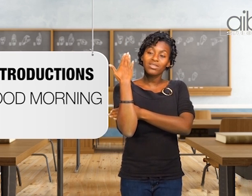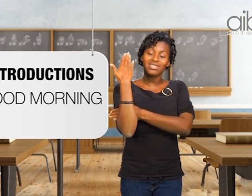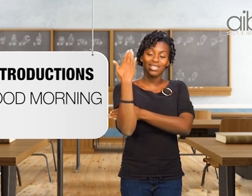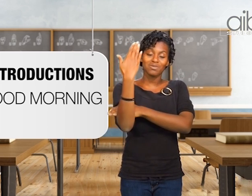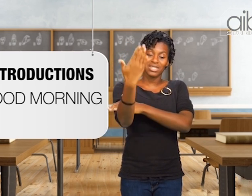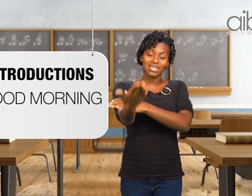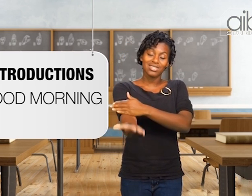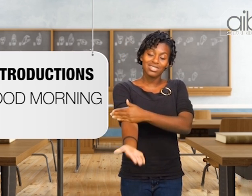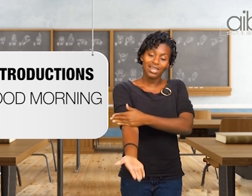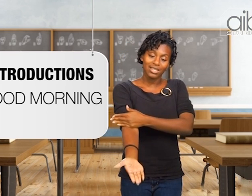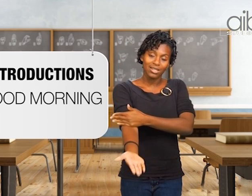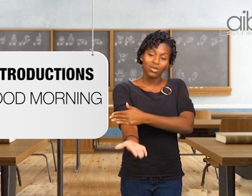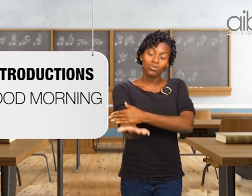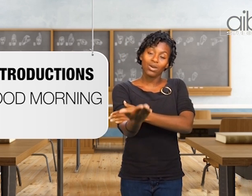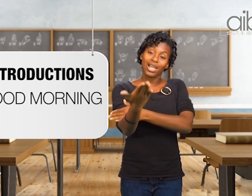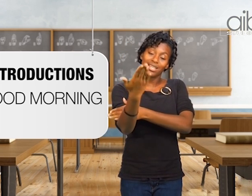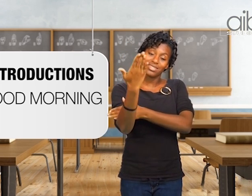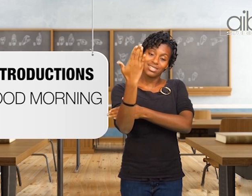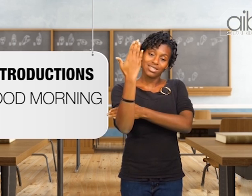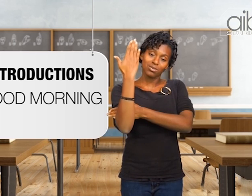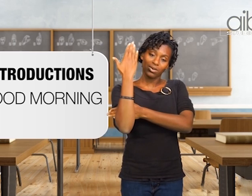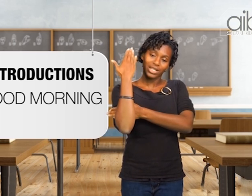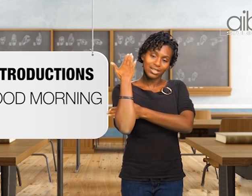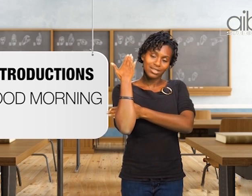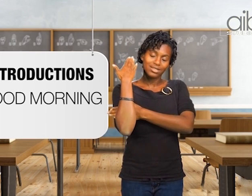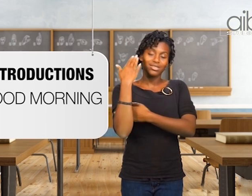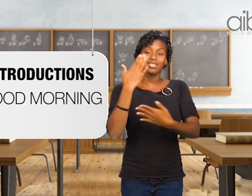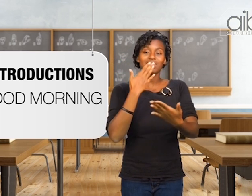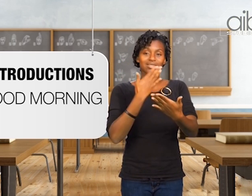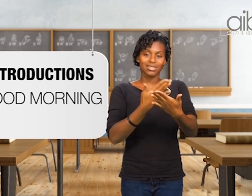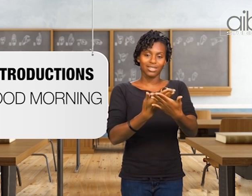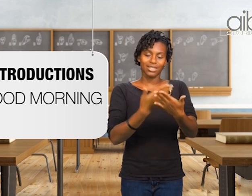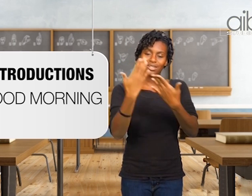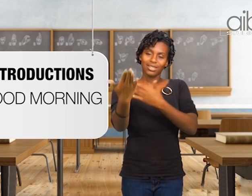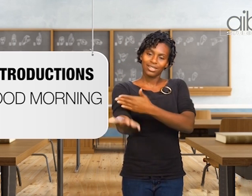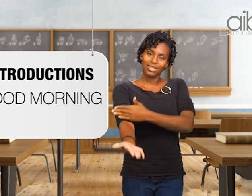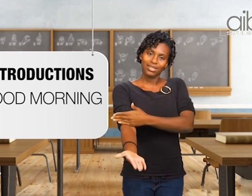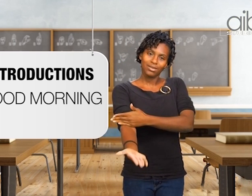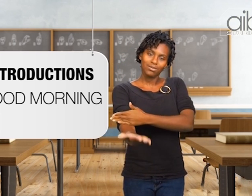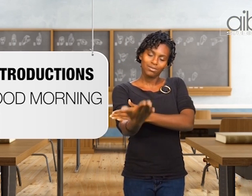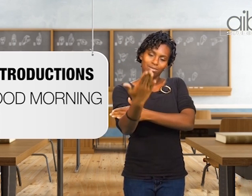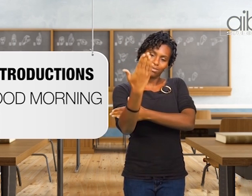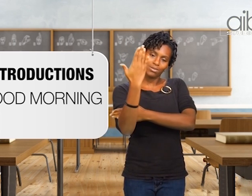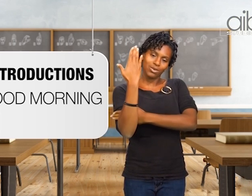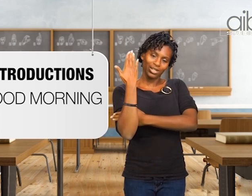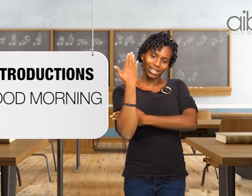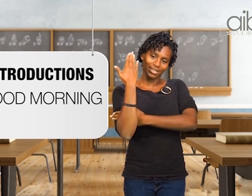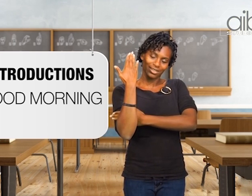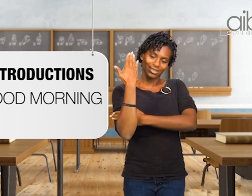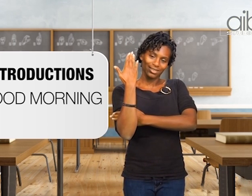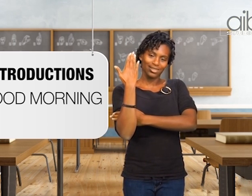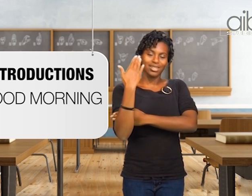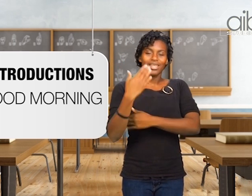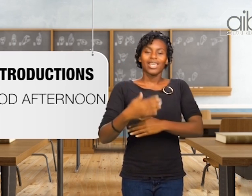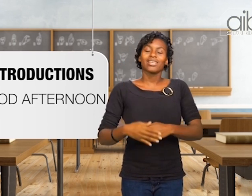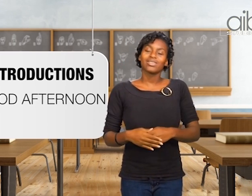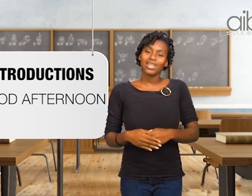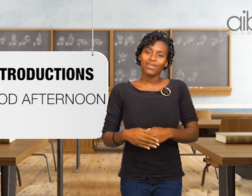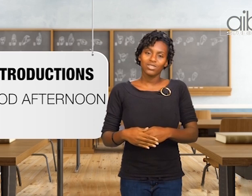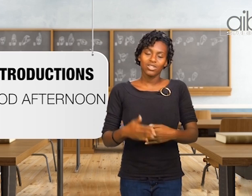this is because the sun rises in the morning. So this is good morning. And good afternoon